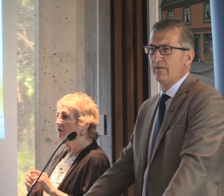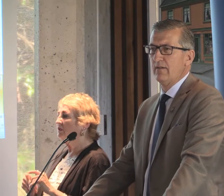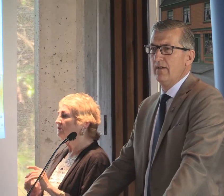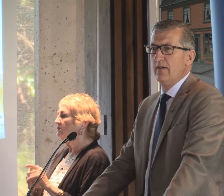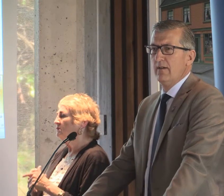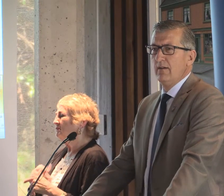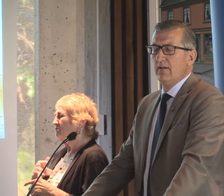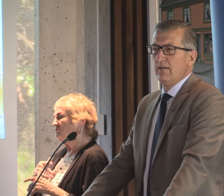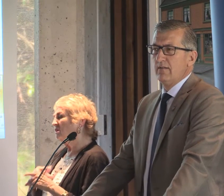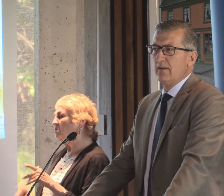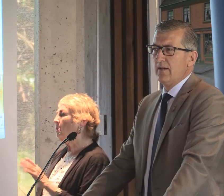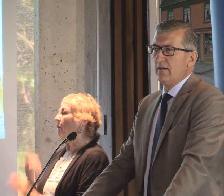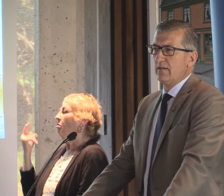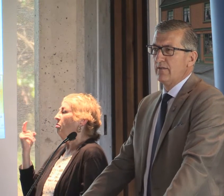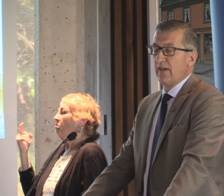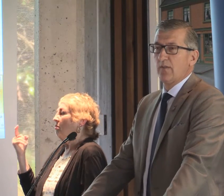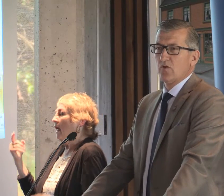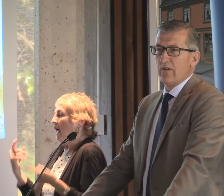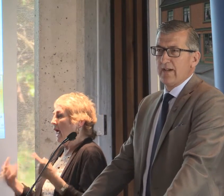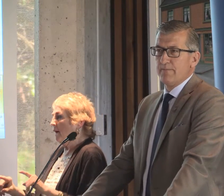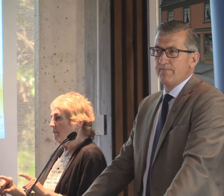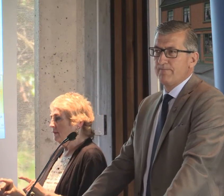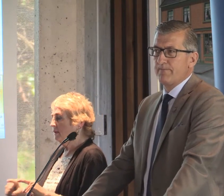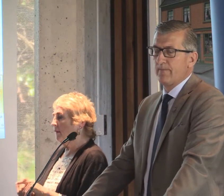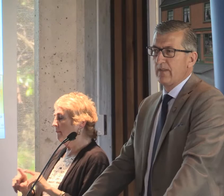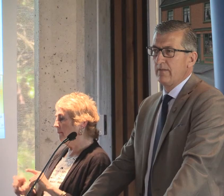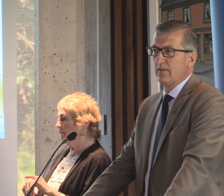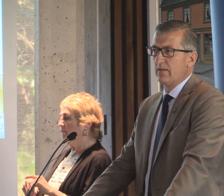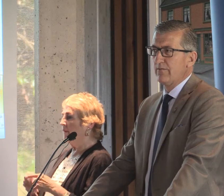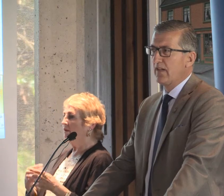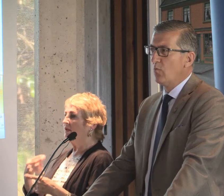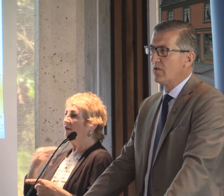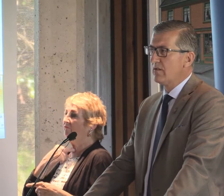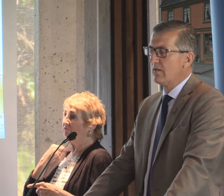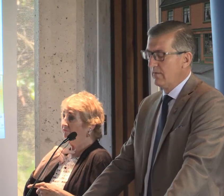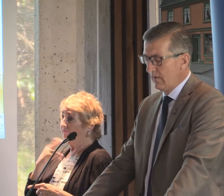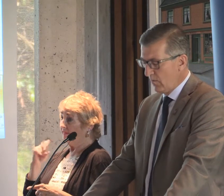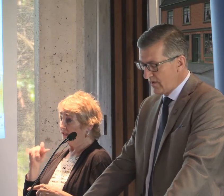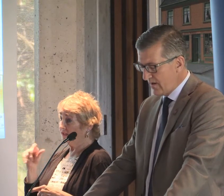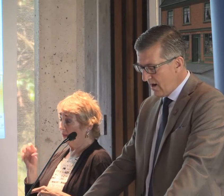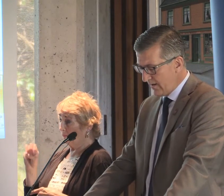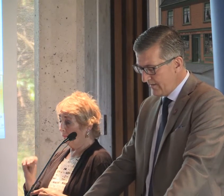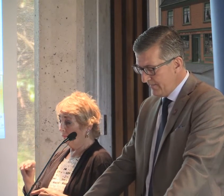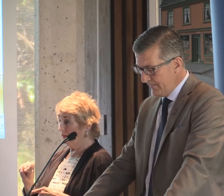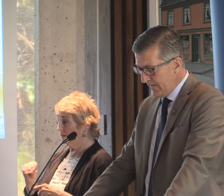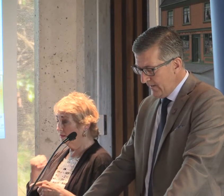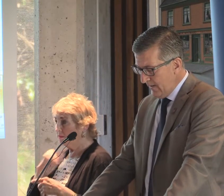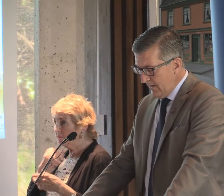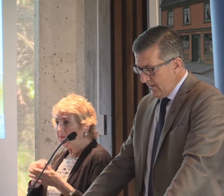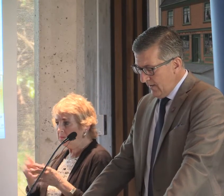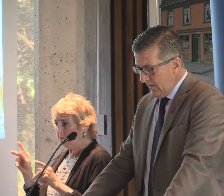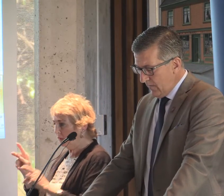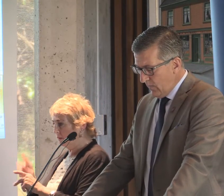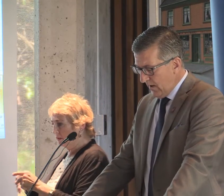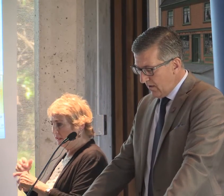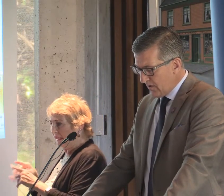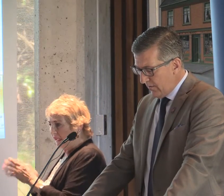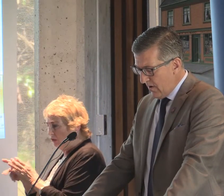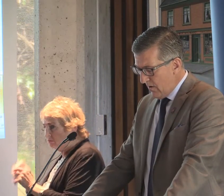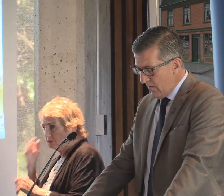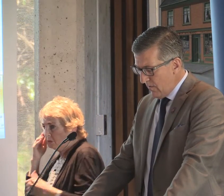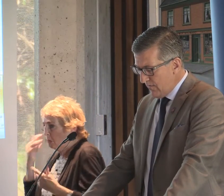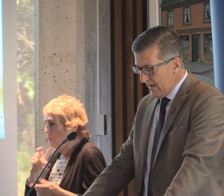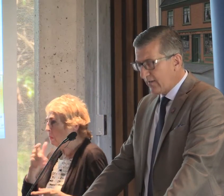in that the victim was random. The victim wasn't targeted. We